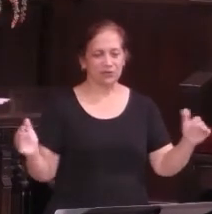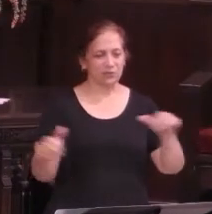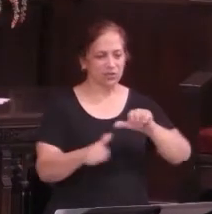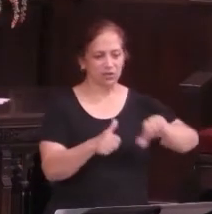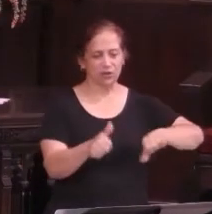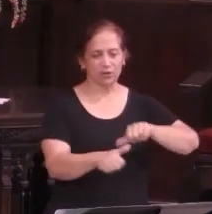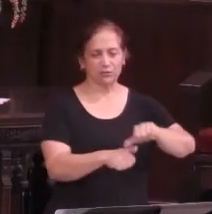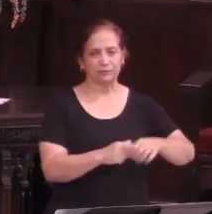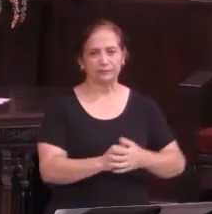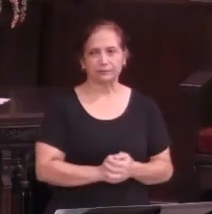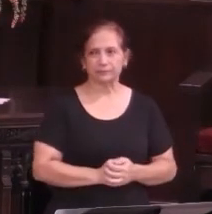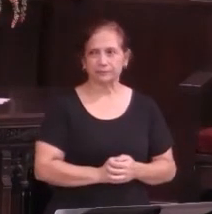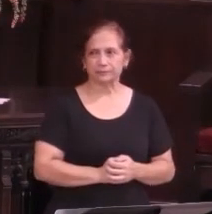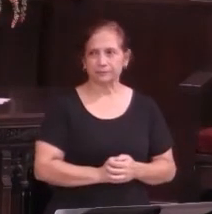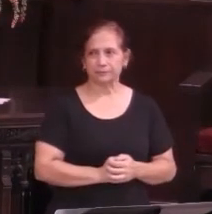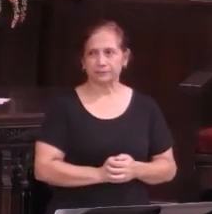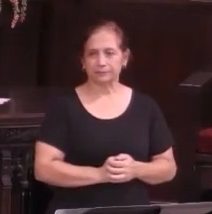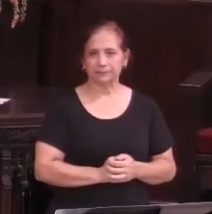another.